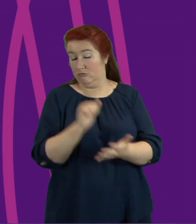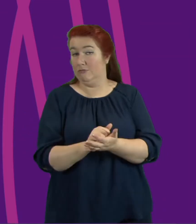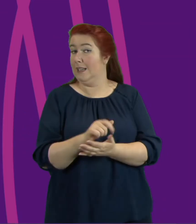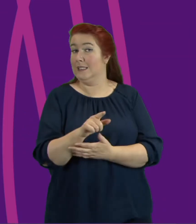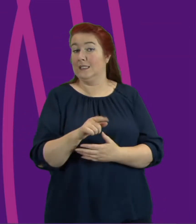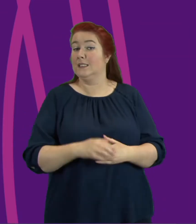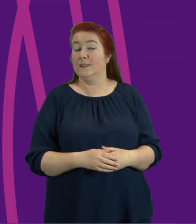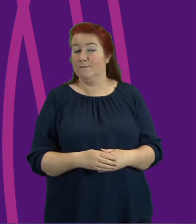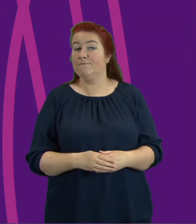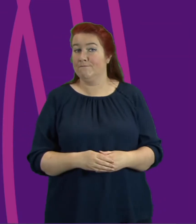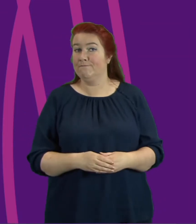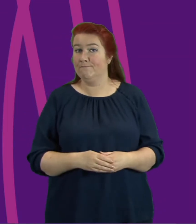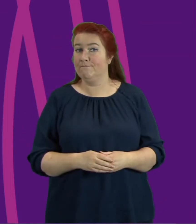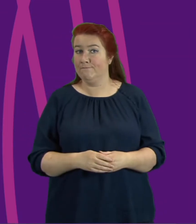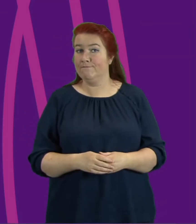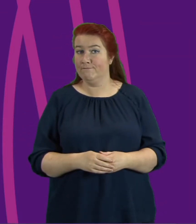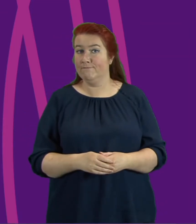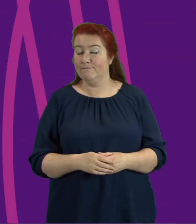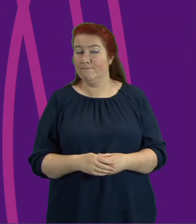to